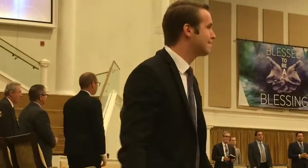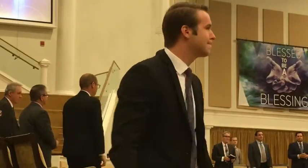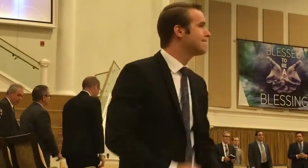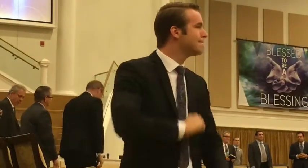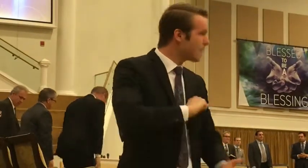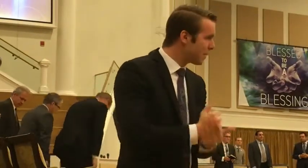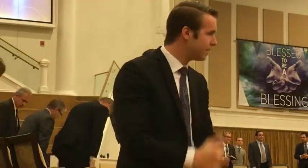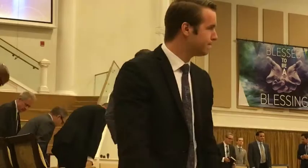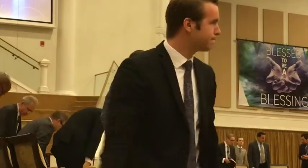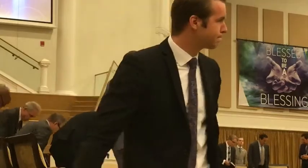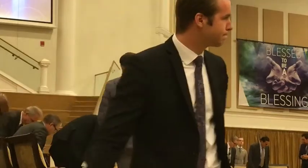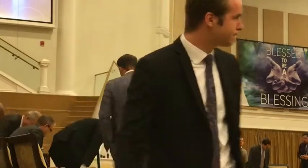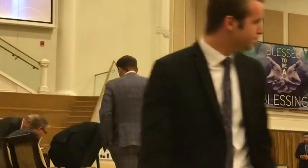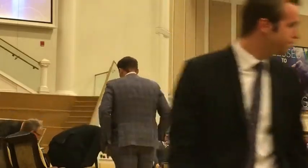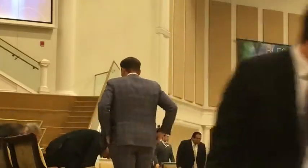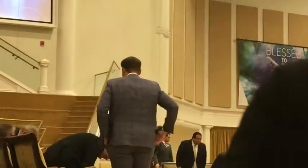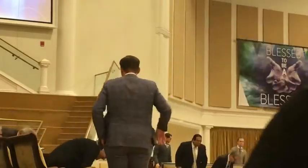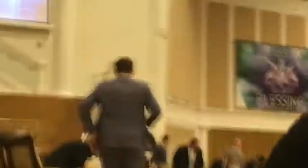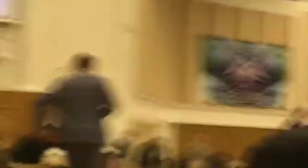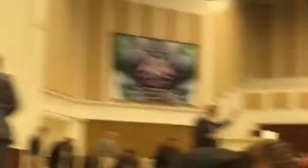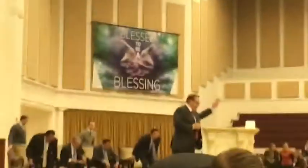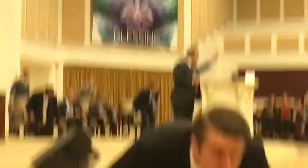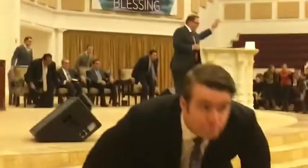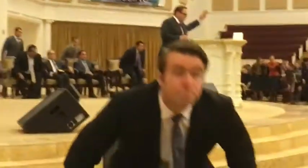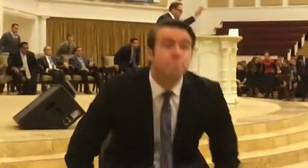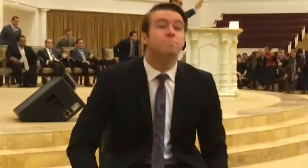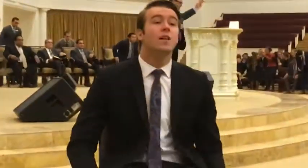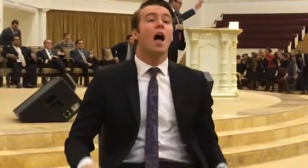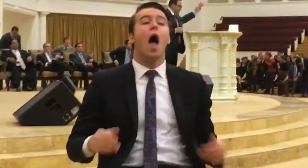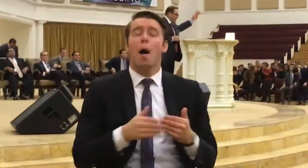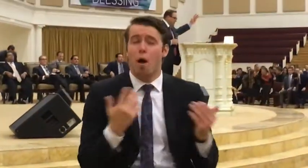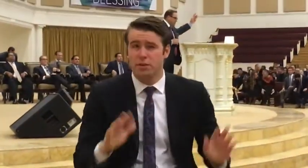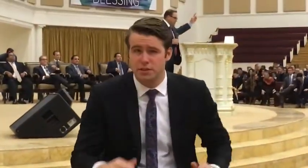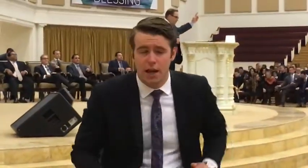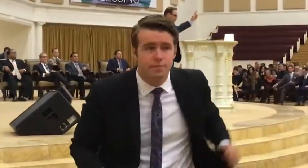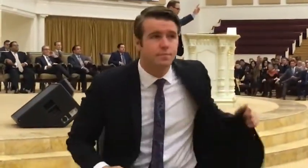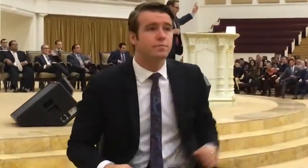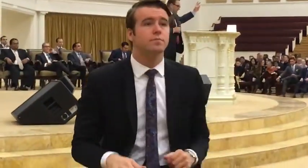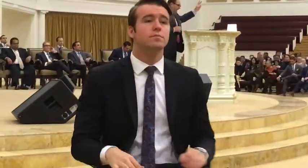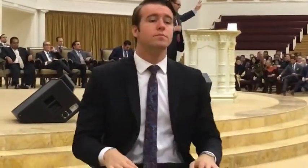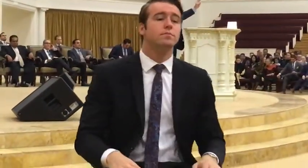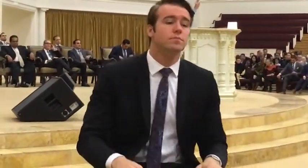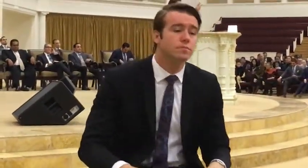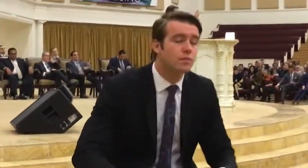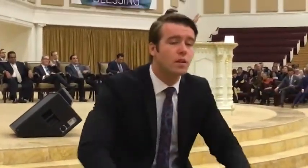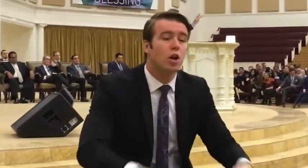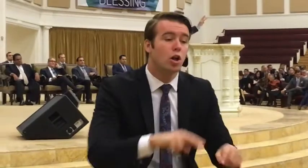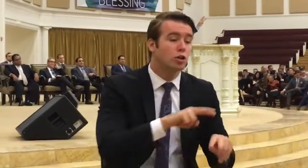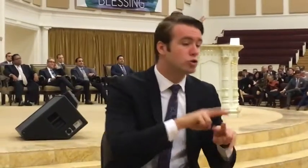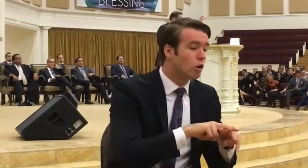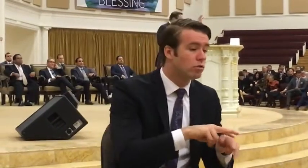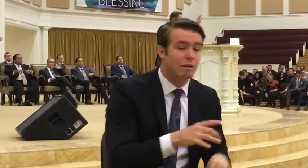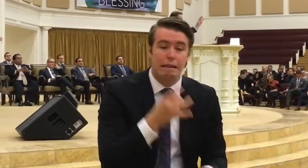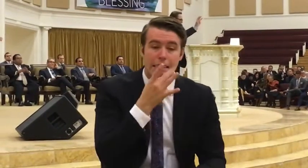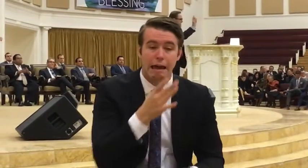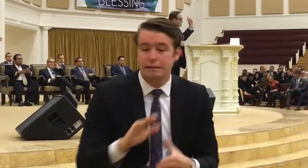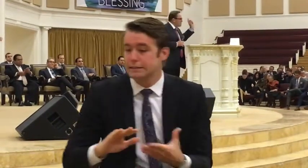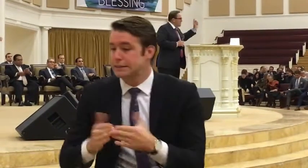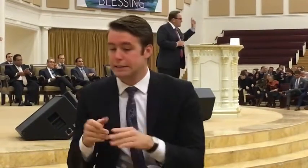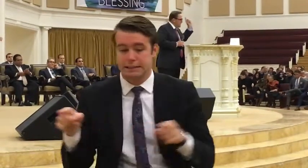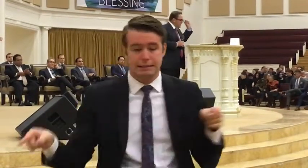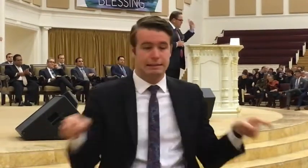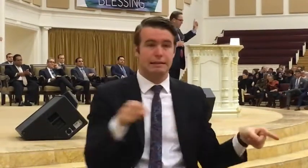Amen. Three missional images, I'm almost done. Salt, light, and a city. That